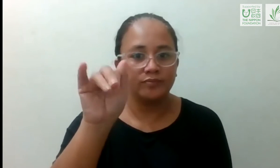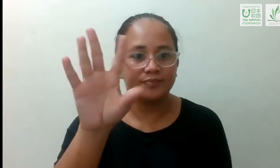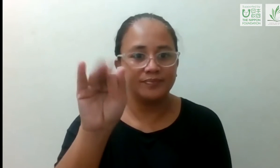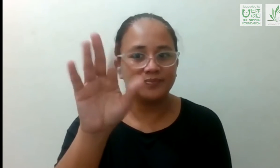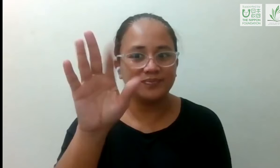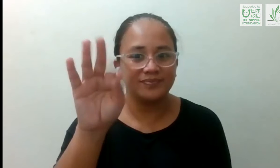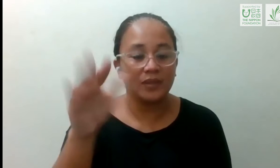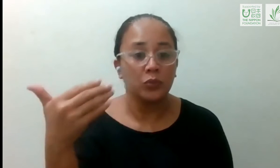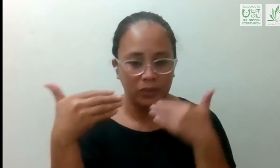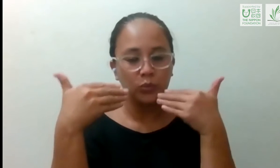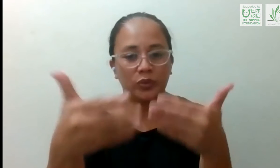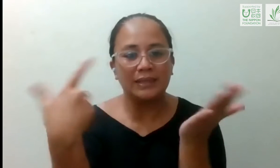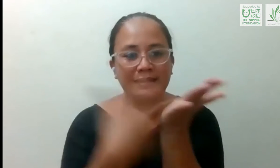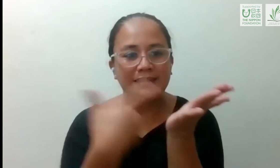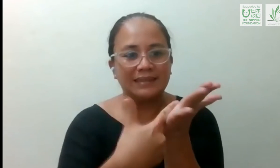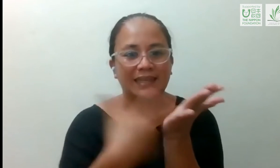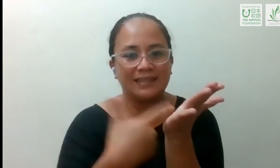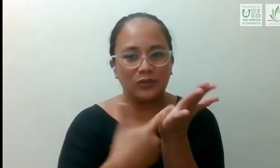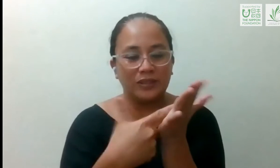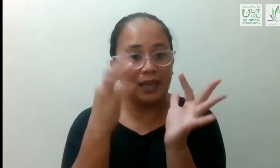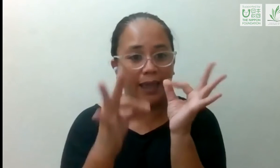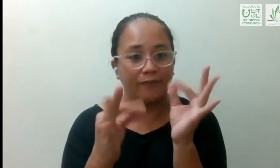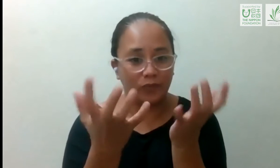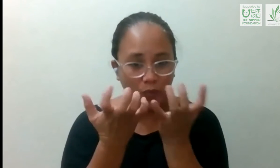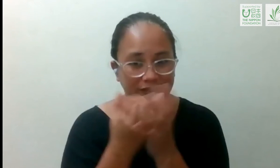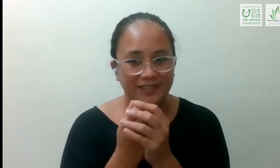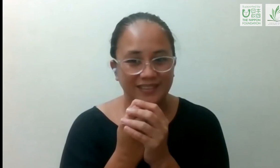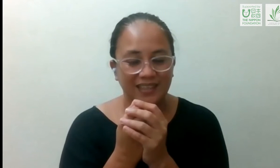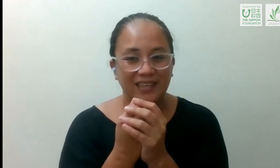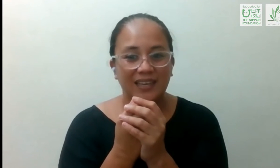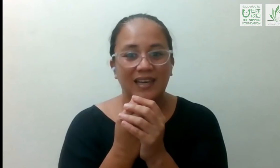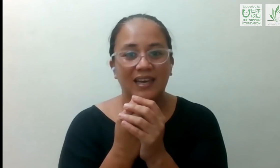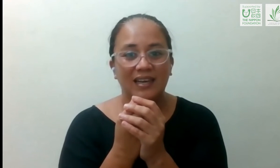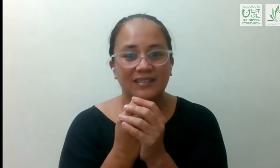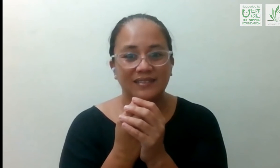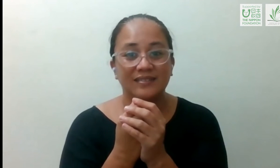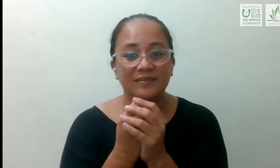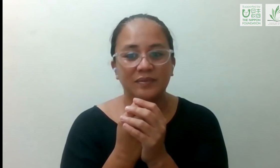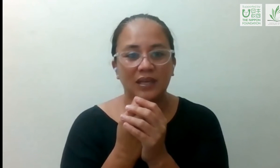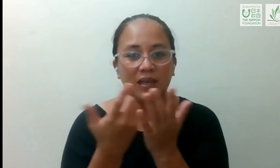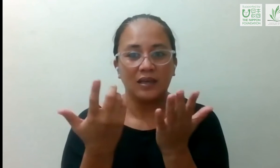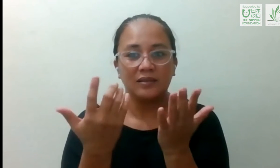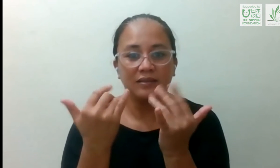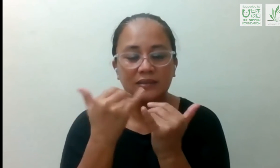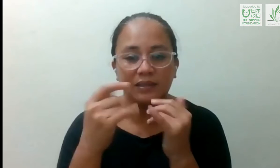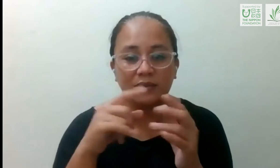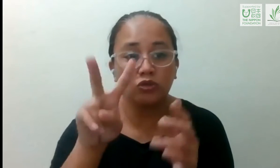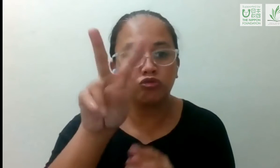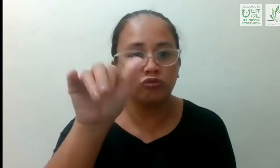And you can continue discussing for a while if you want, but let's not start on anything new until